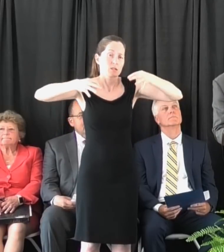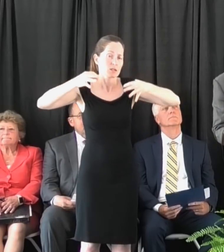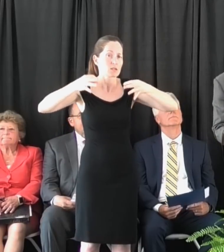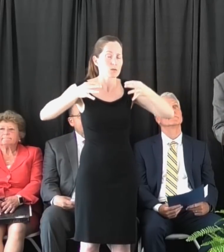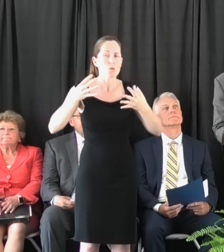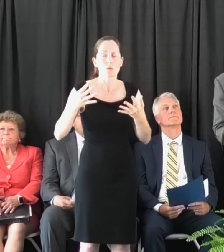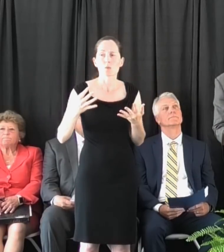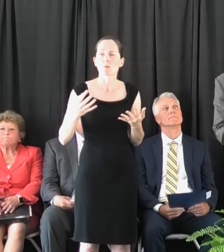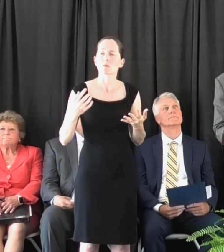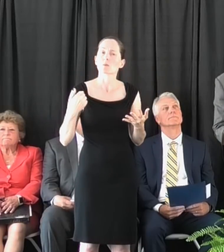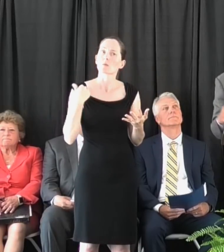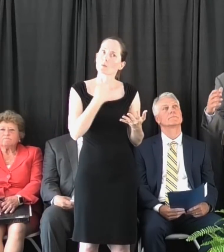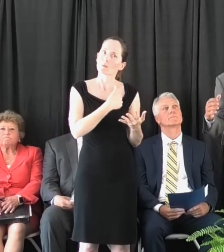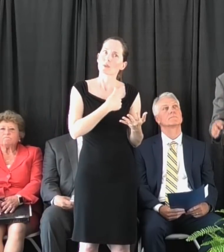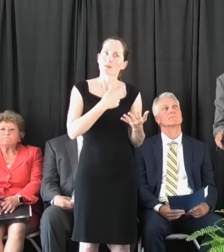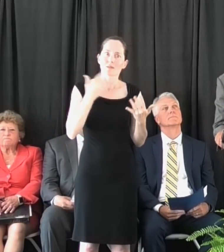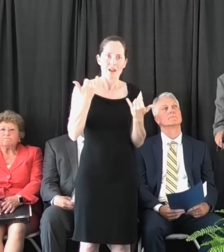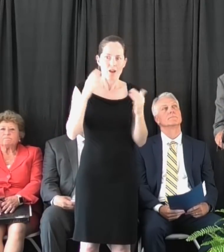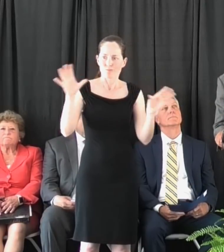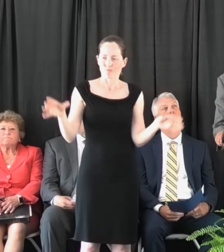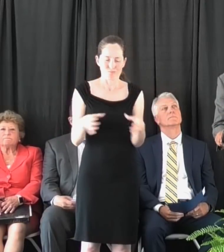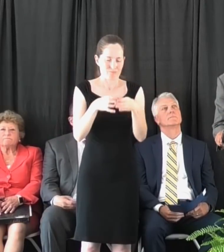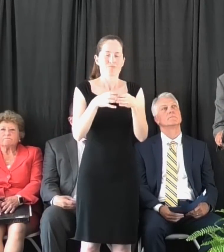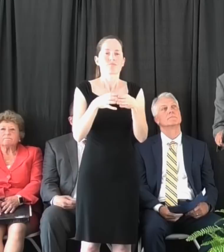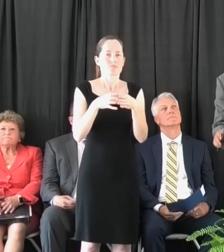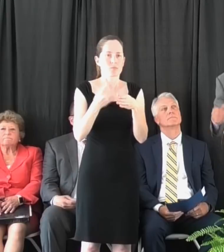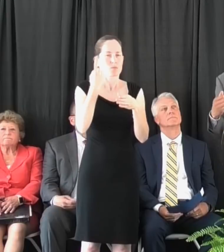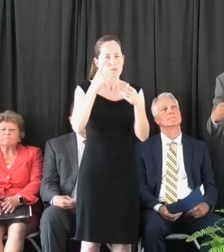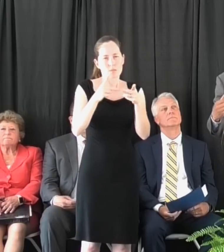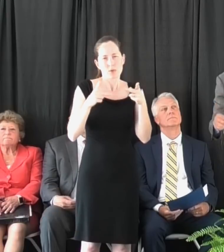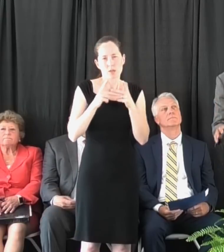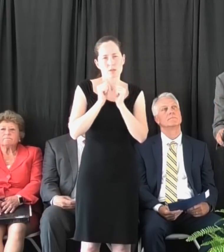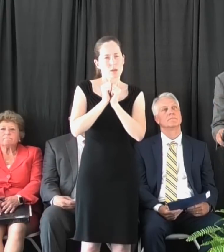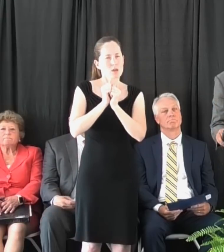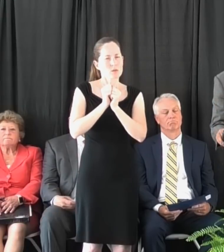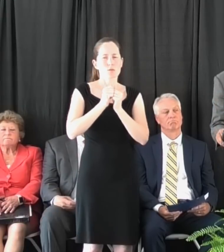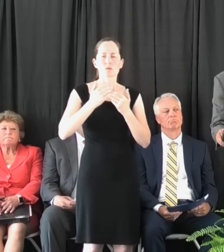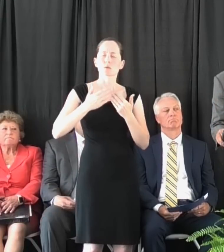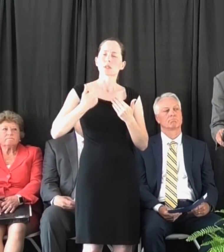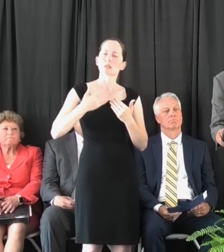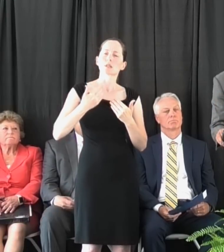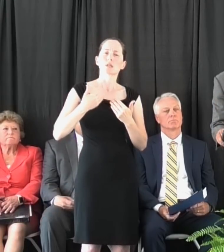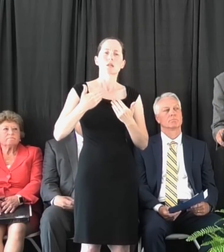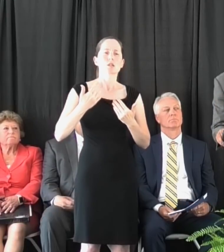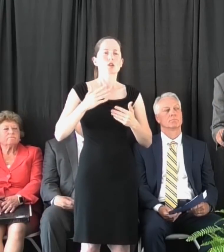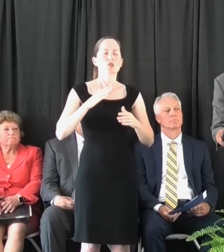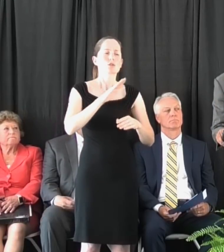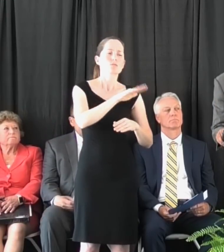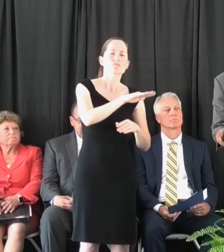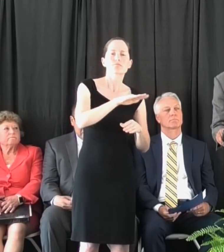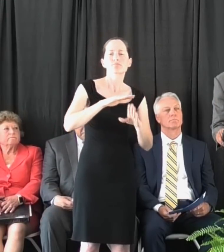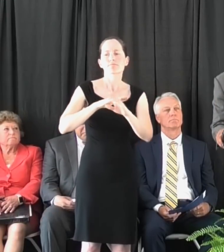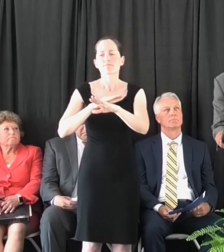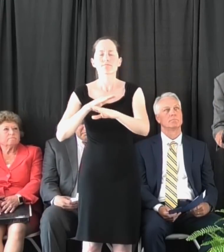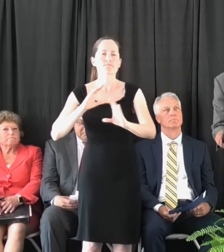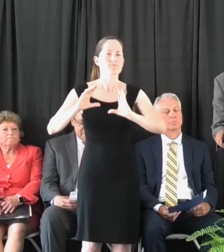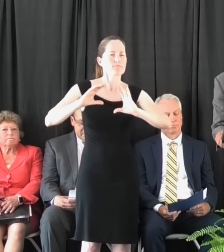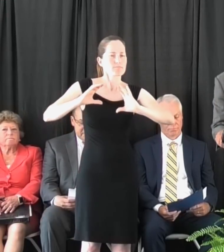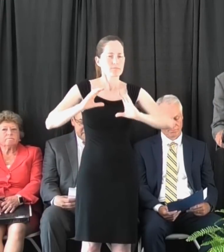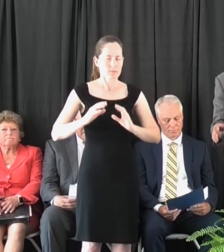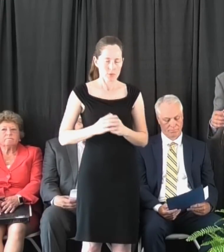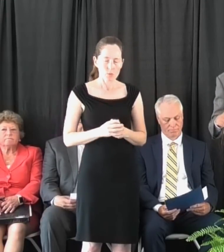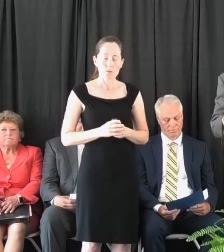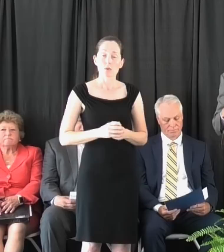one location, one physical location, one space together, and that's going to be a real benefit to our office and to the community. And third,